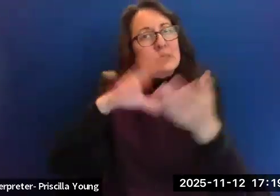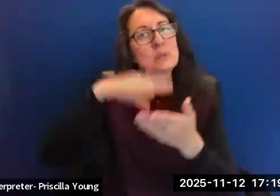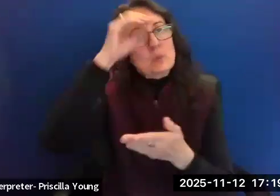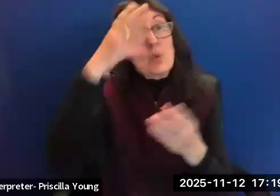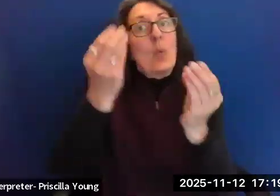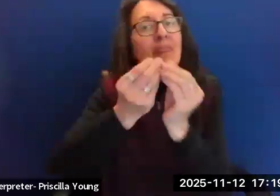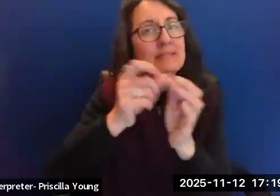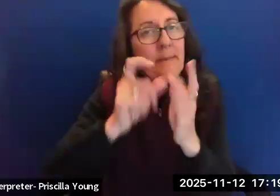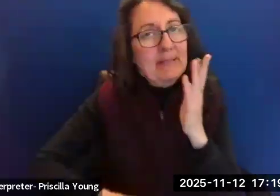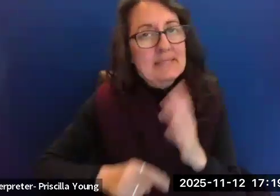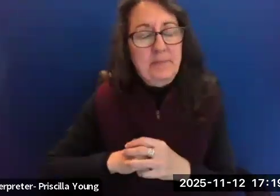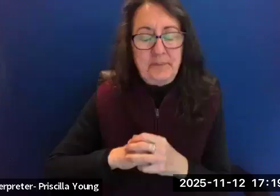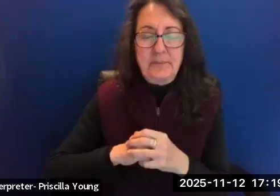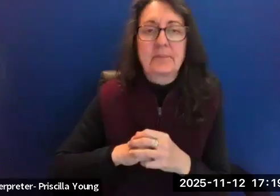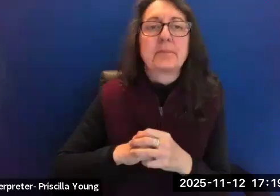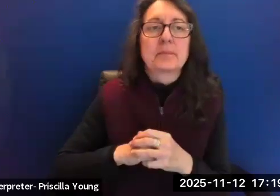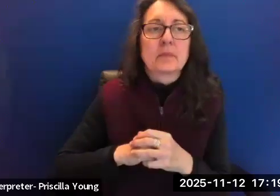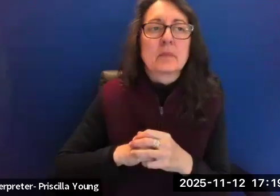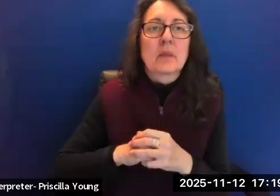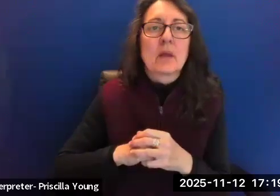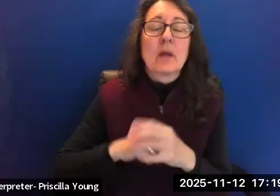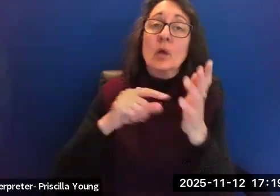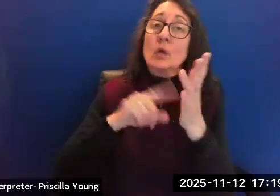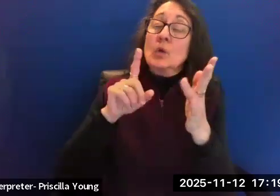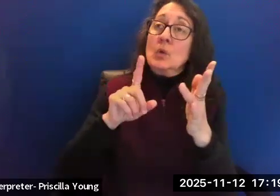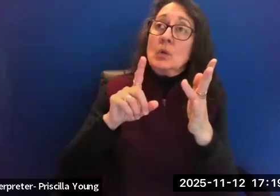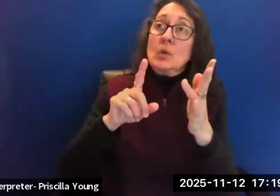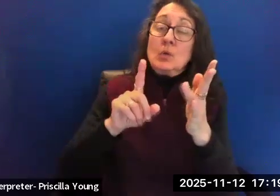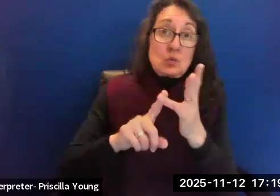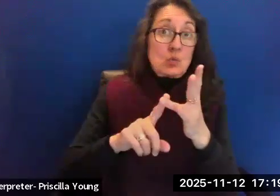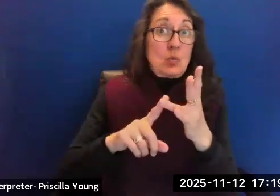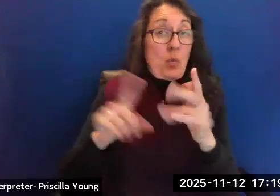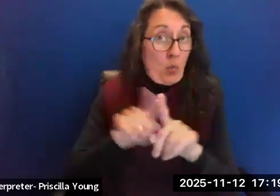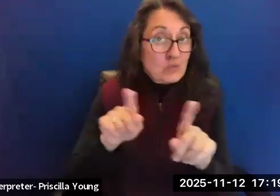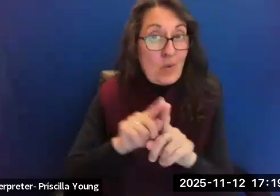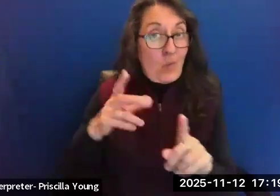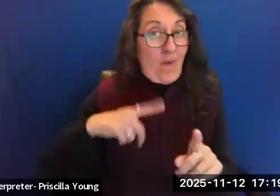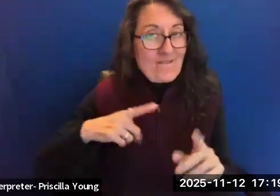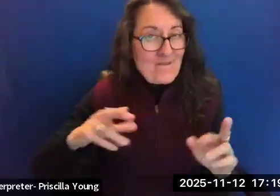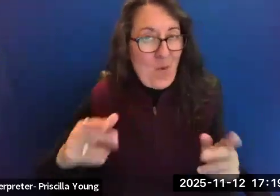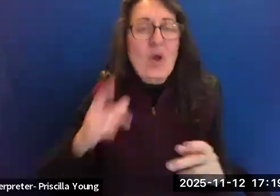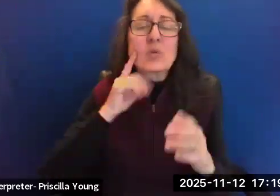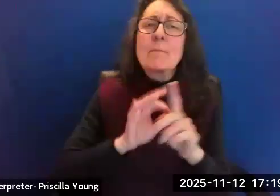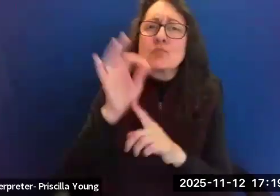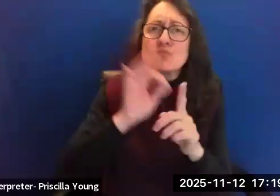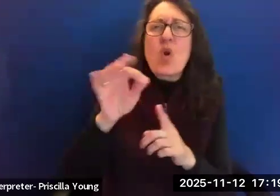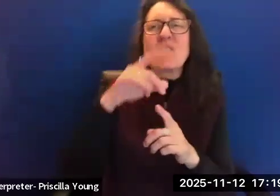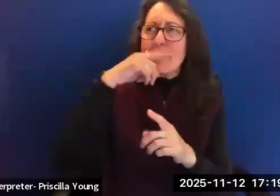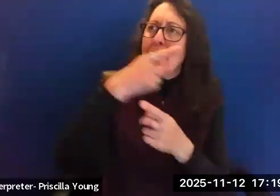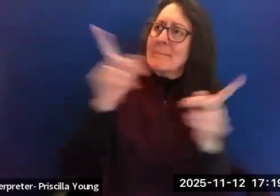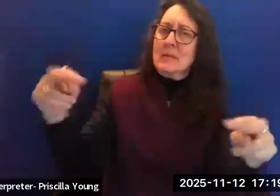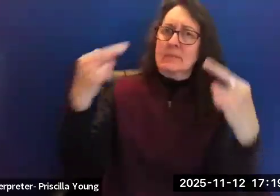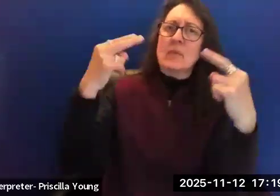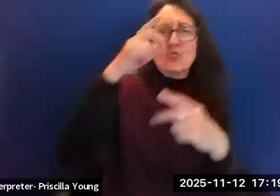with disability, to improve the recognition of researchers with disability in